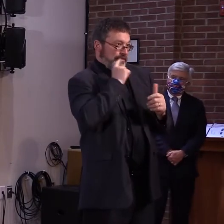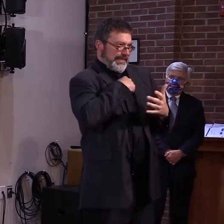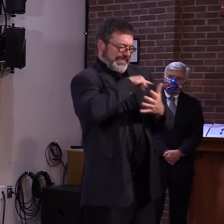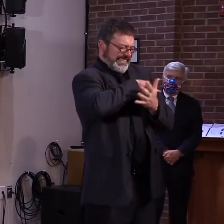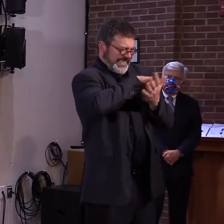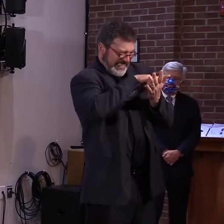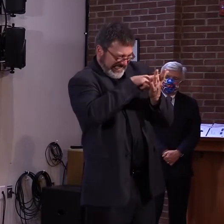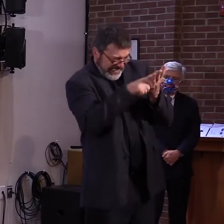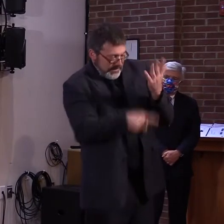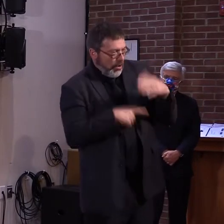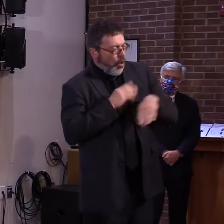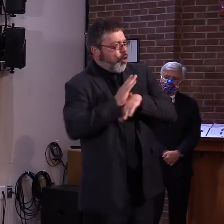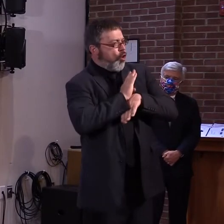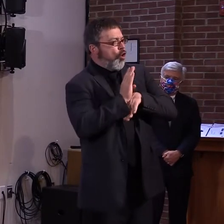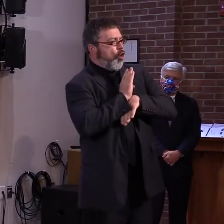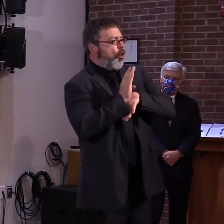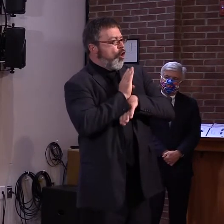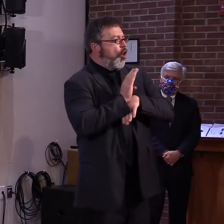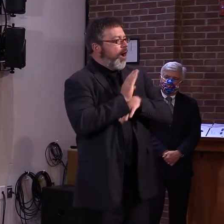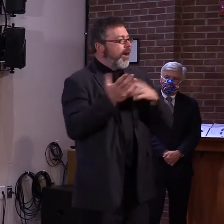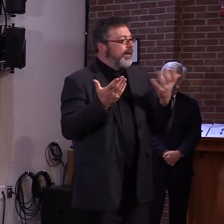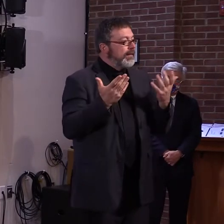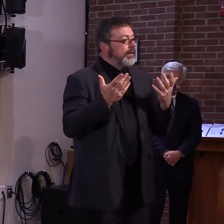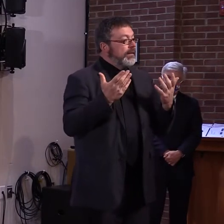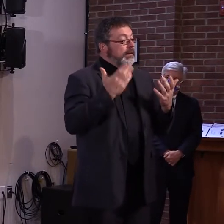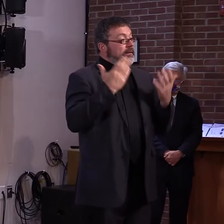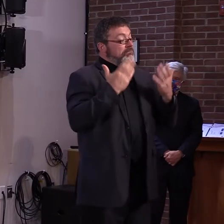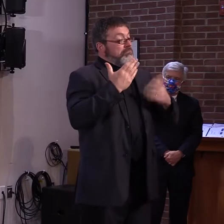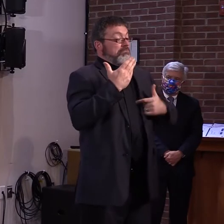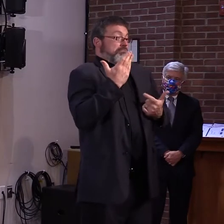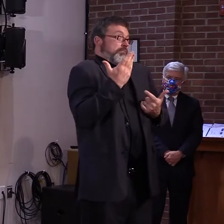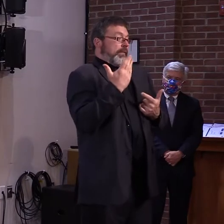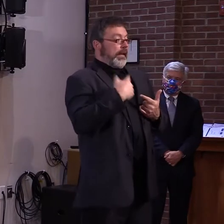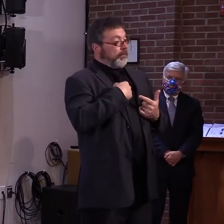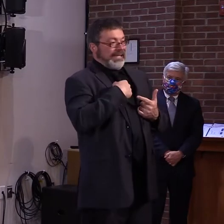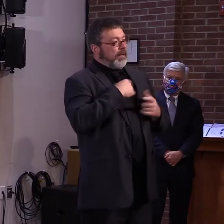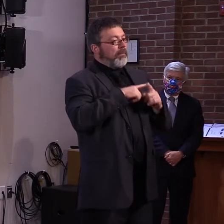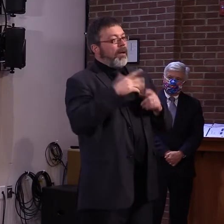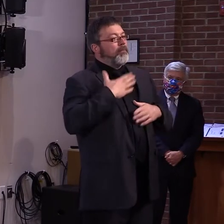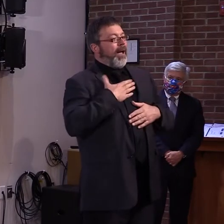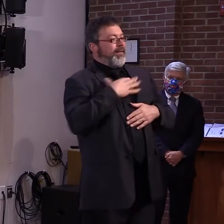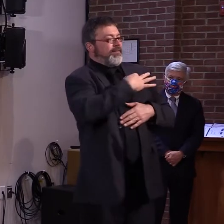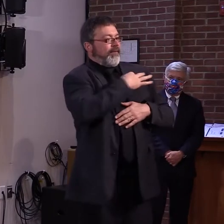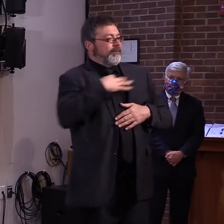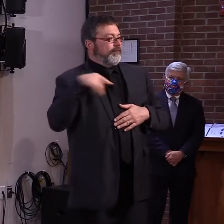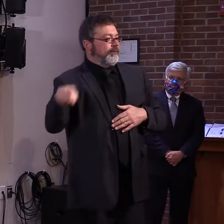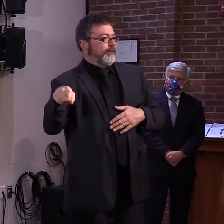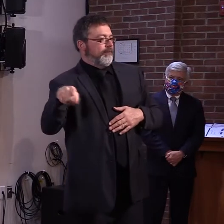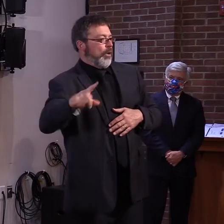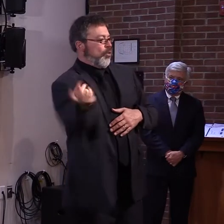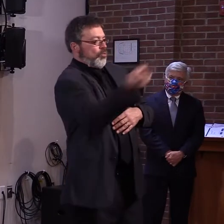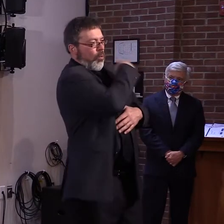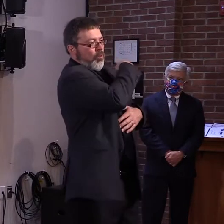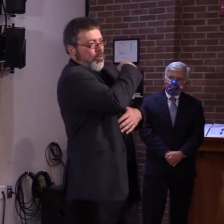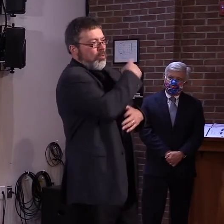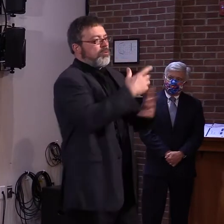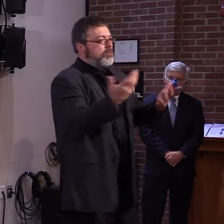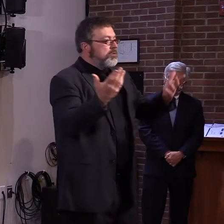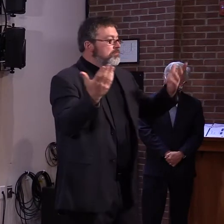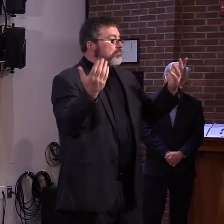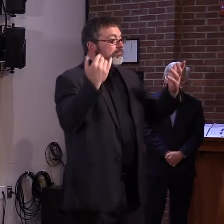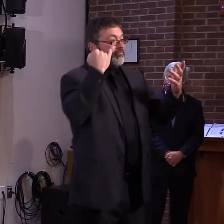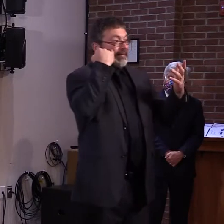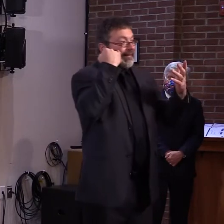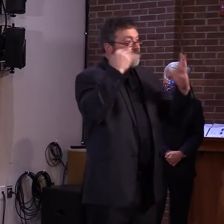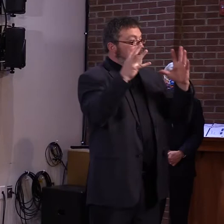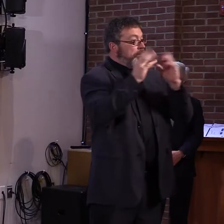or maybe hopefully they're doing things by Zoom, so there's a lot of interaction with community members as